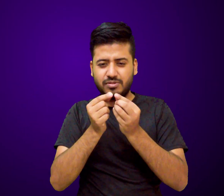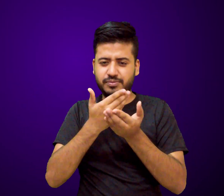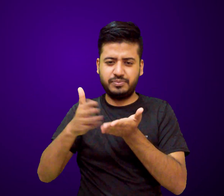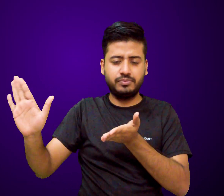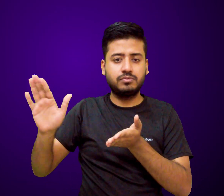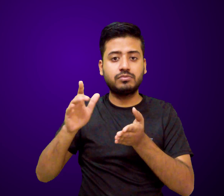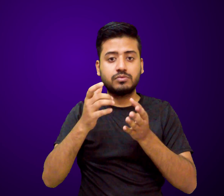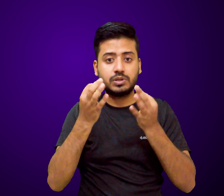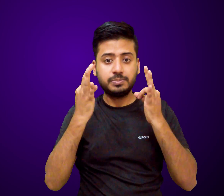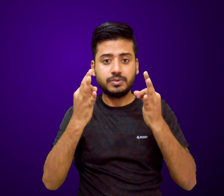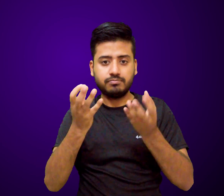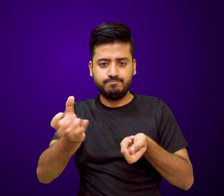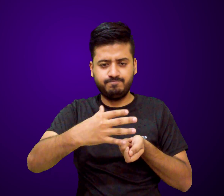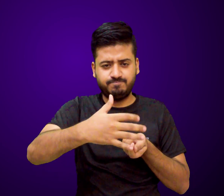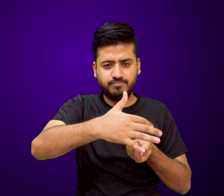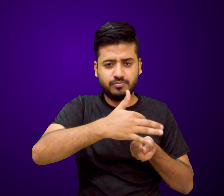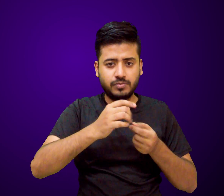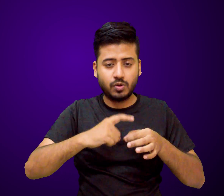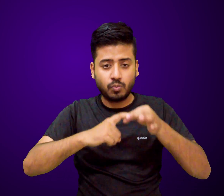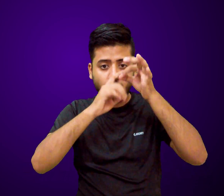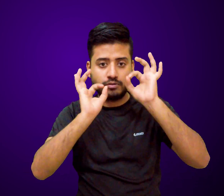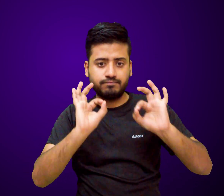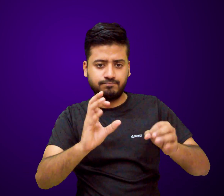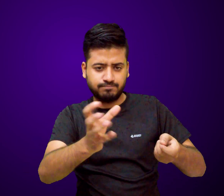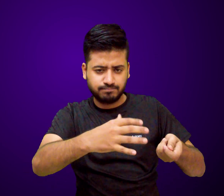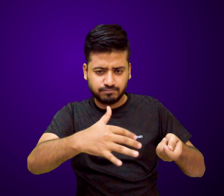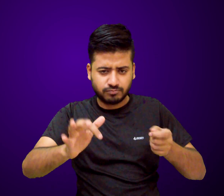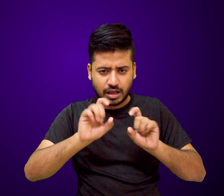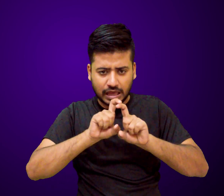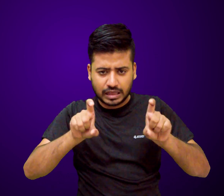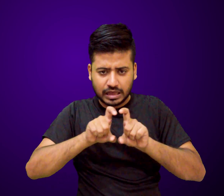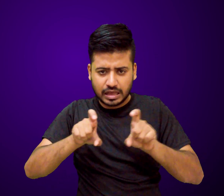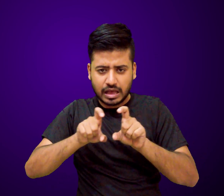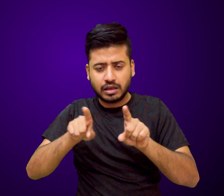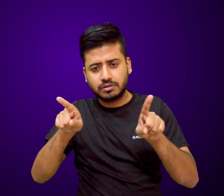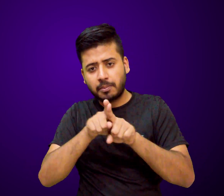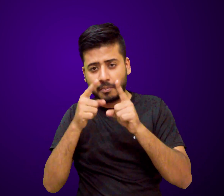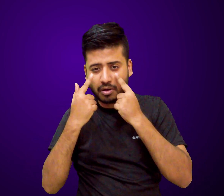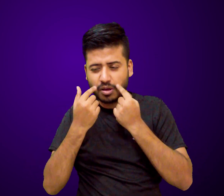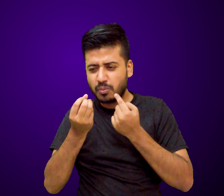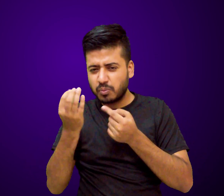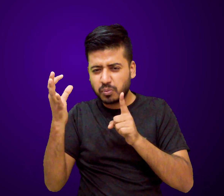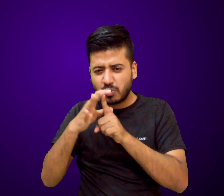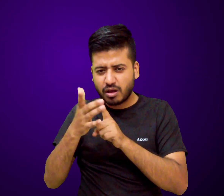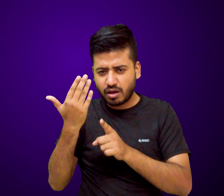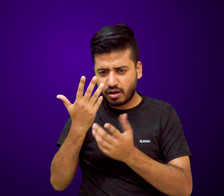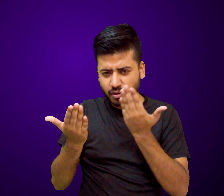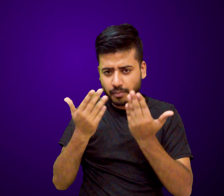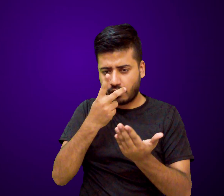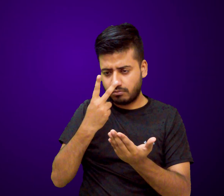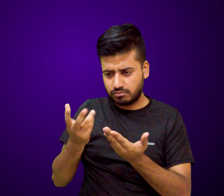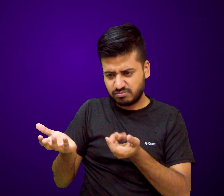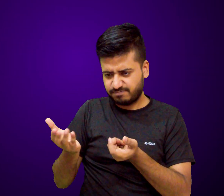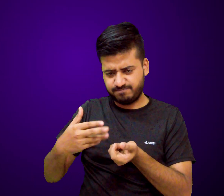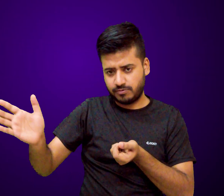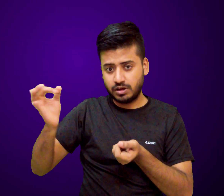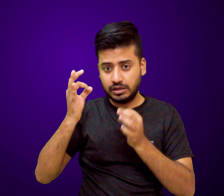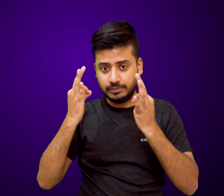flowers, eyes, and sprouts. In addition to sprouting, physical damage, greening, and a bitter taste are